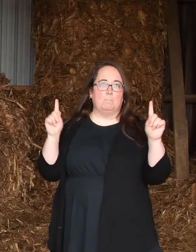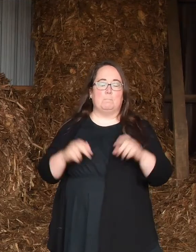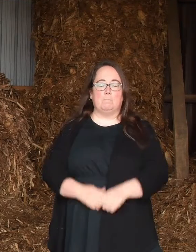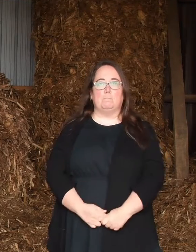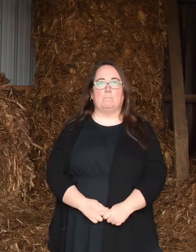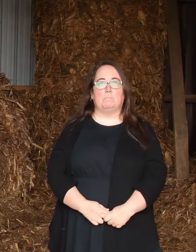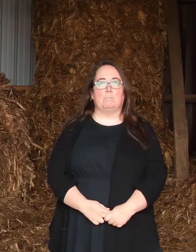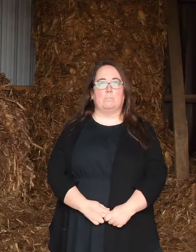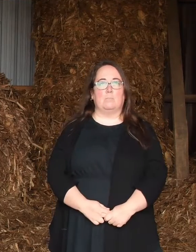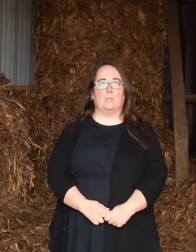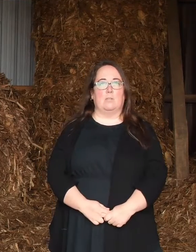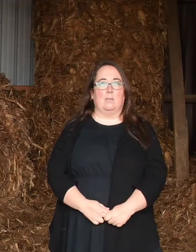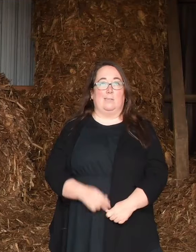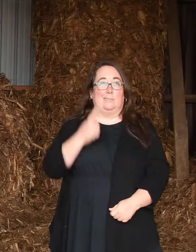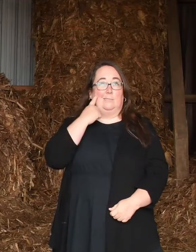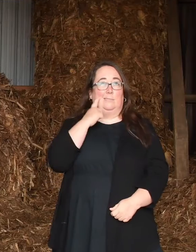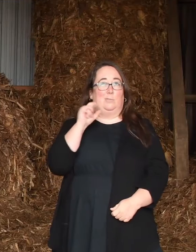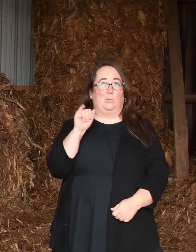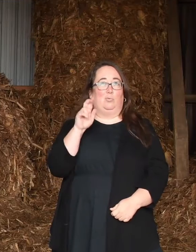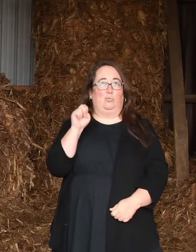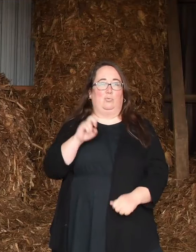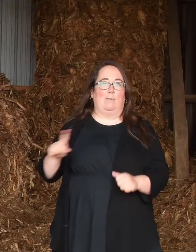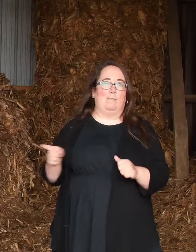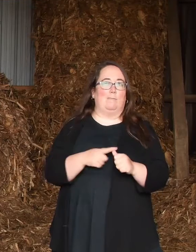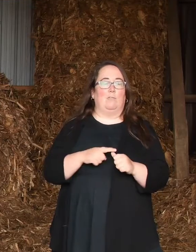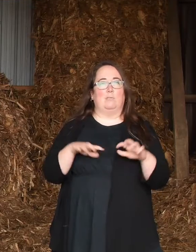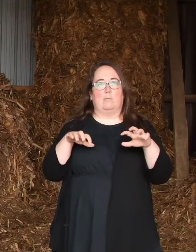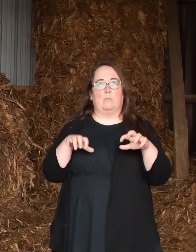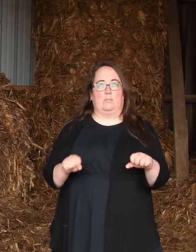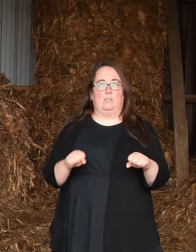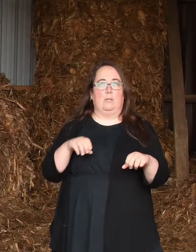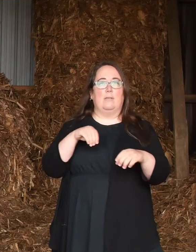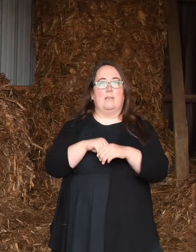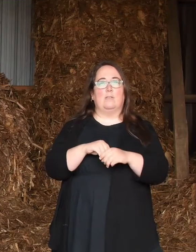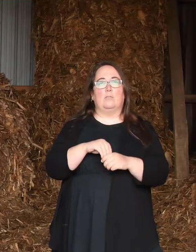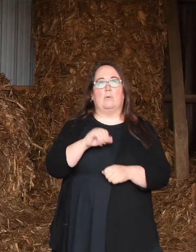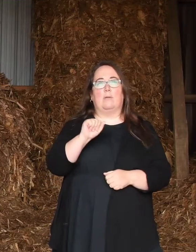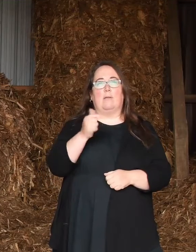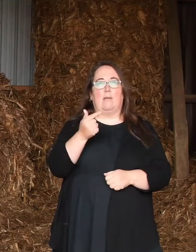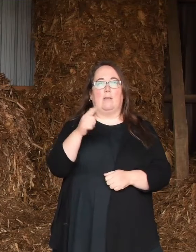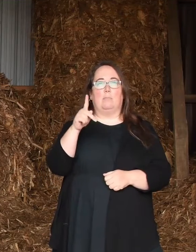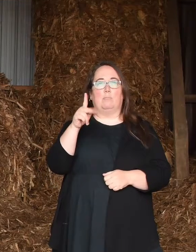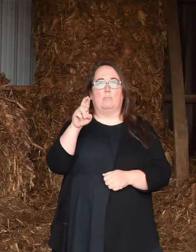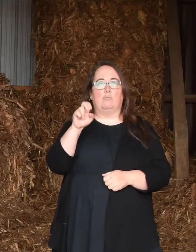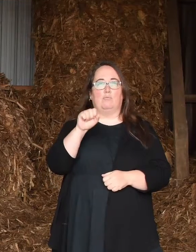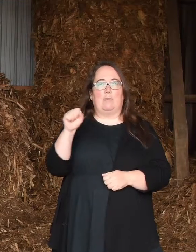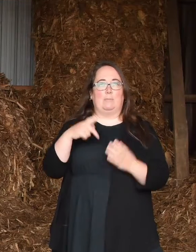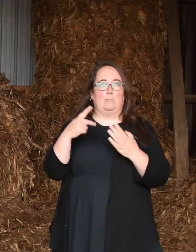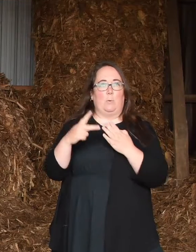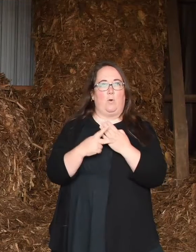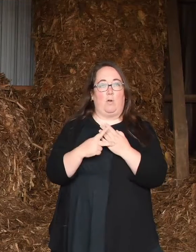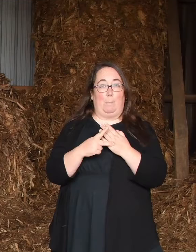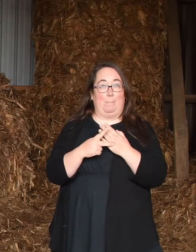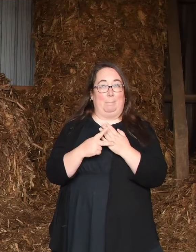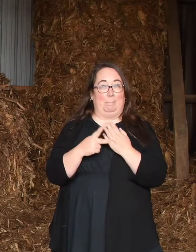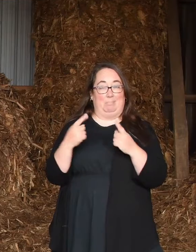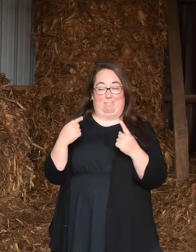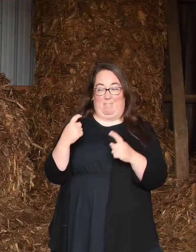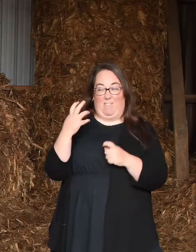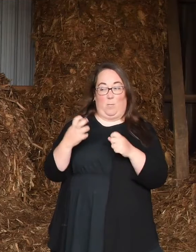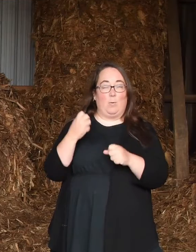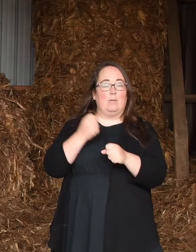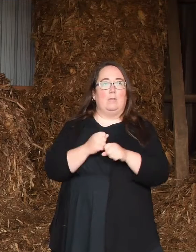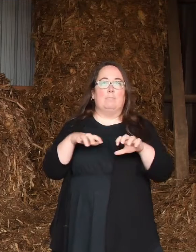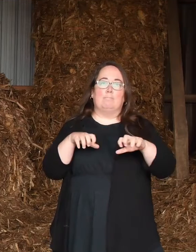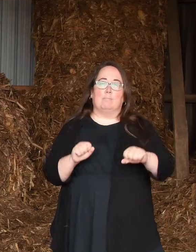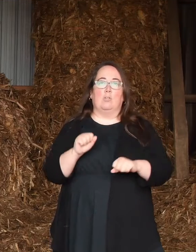This past June, we made our first acquisition into the Ag Pres program in nearly 4 years,